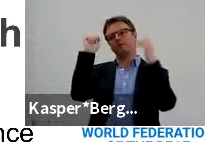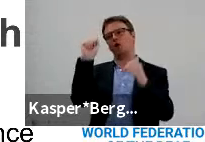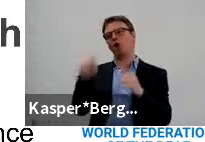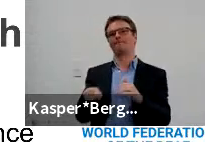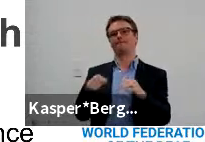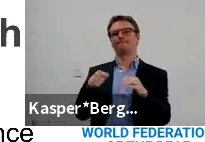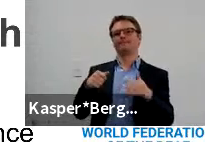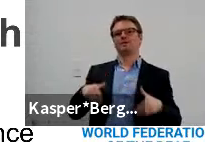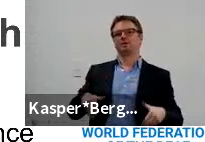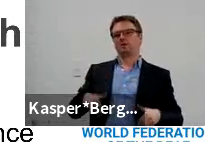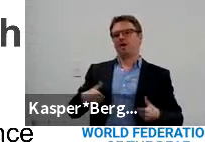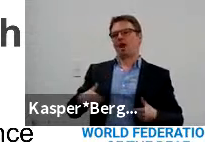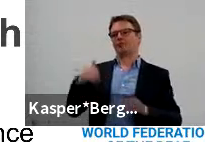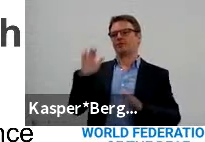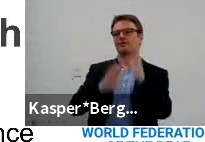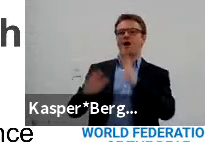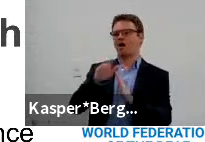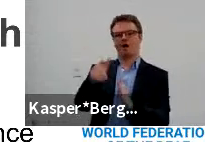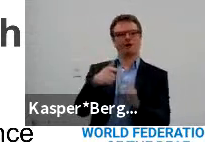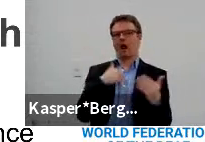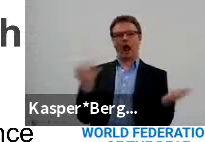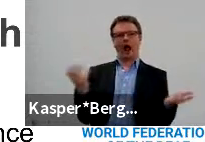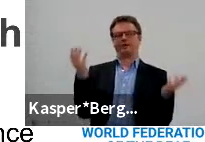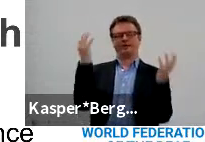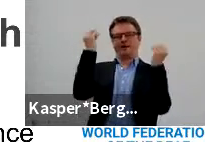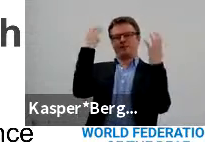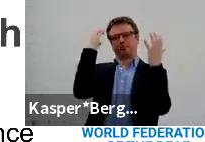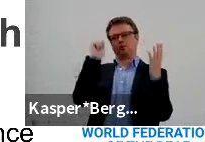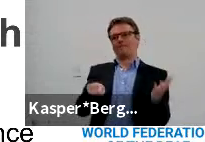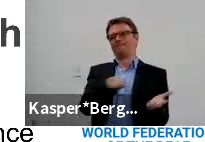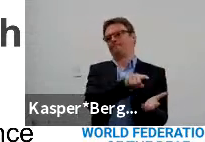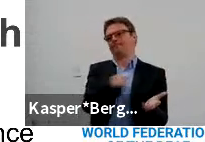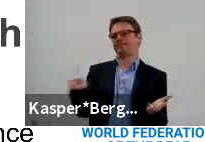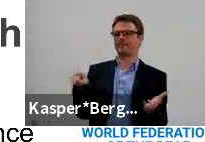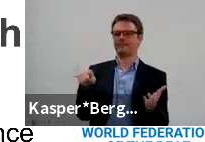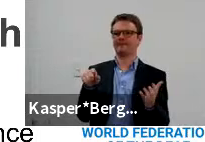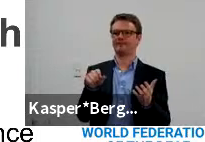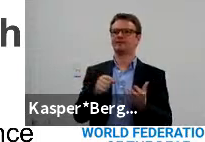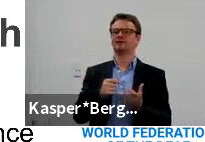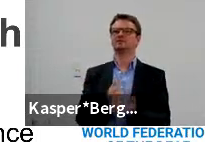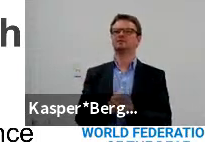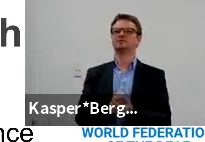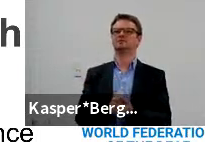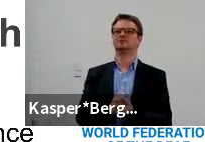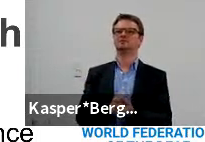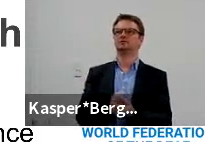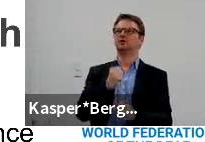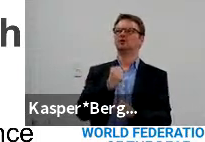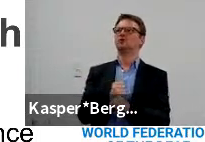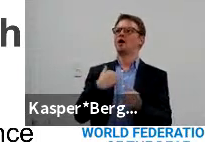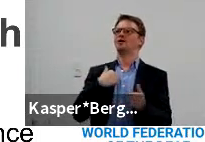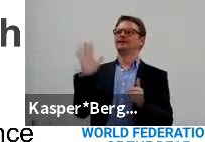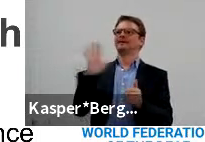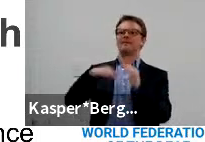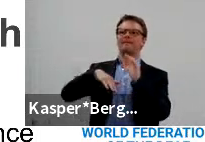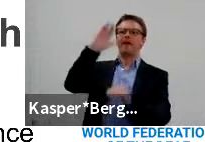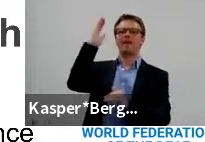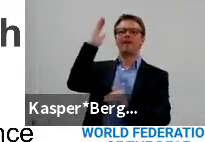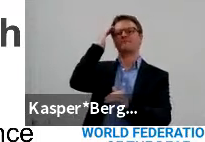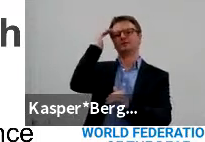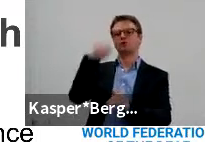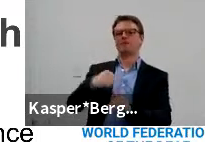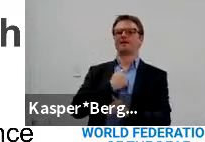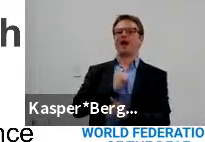And also general information regarding healthcare. They don't really have the accessibility to these kinds of